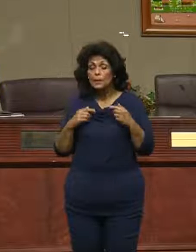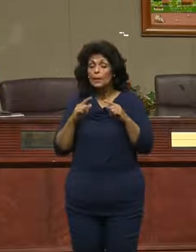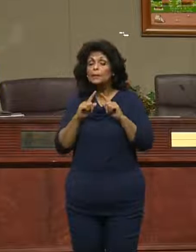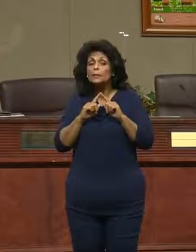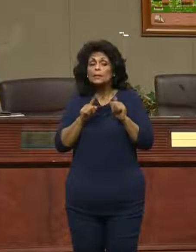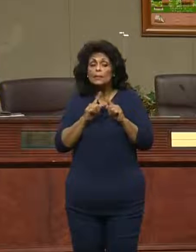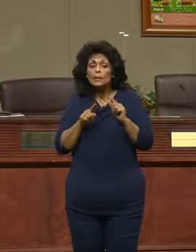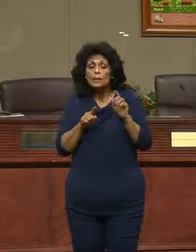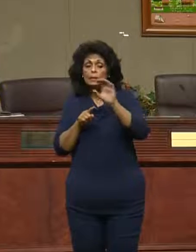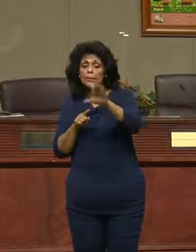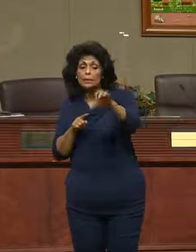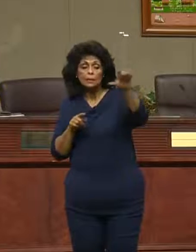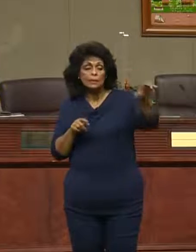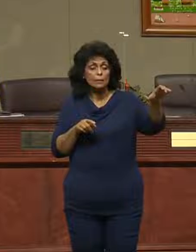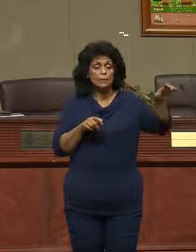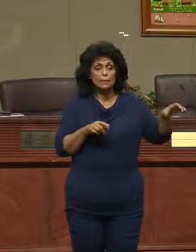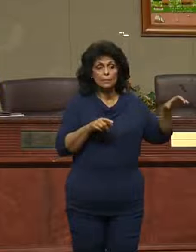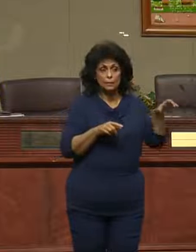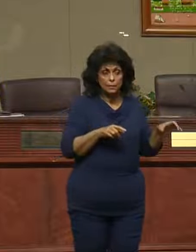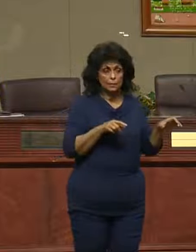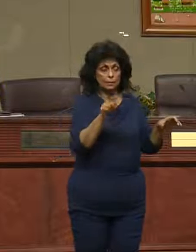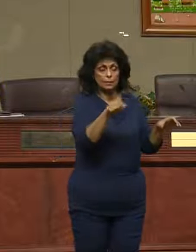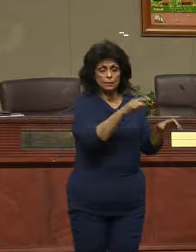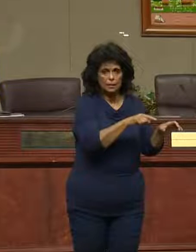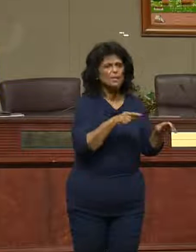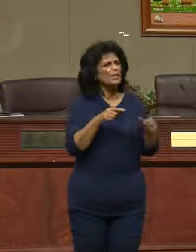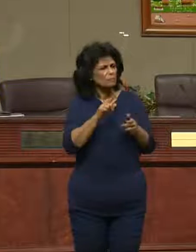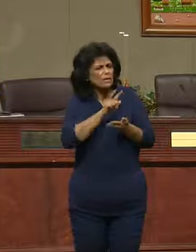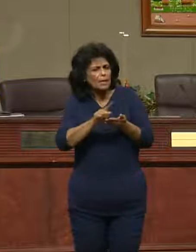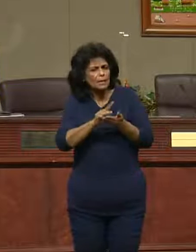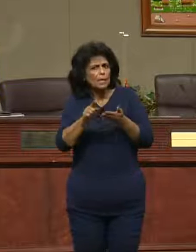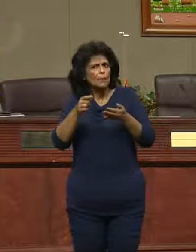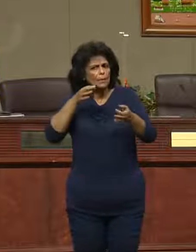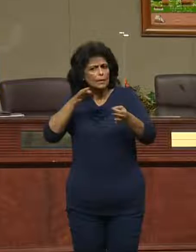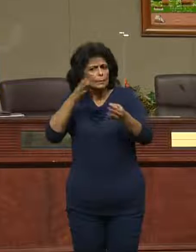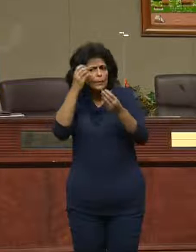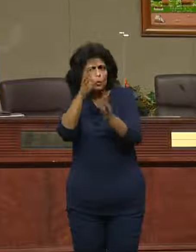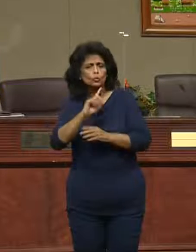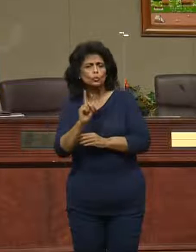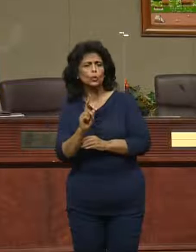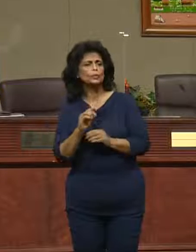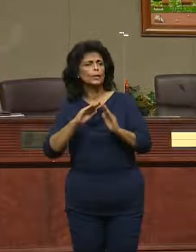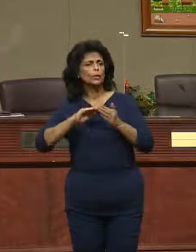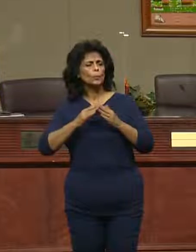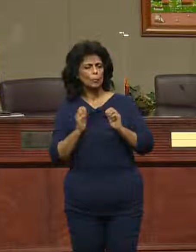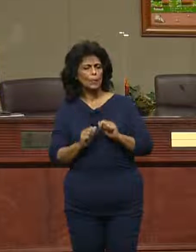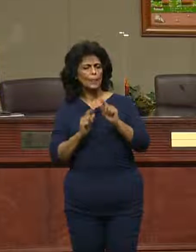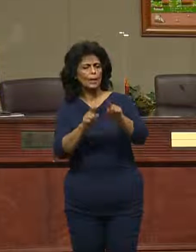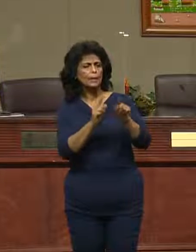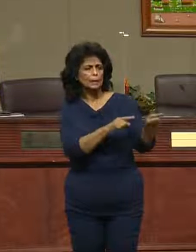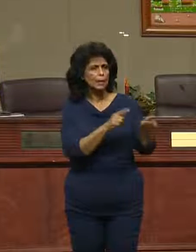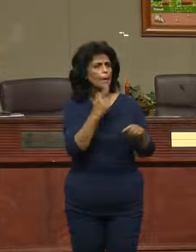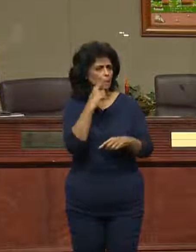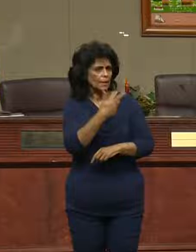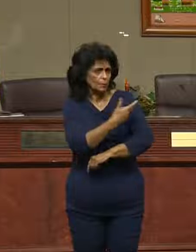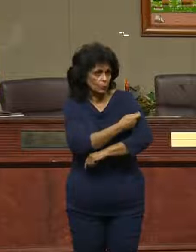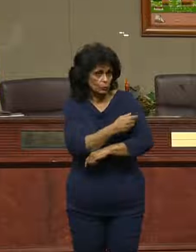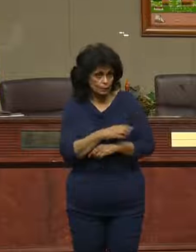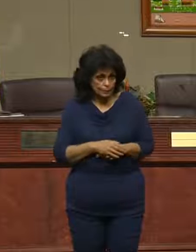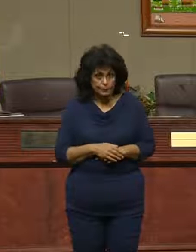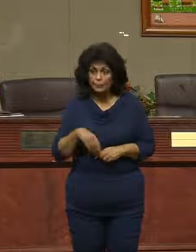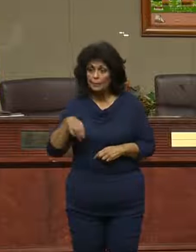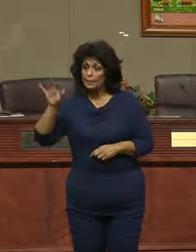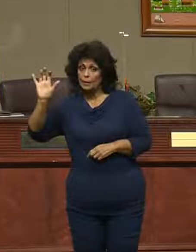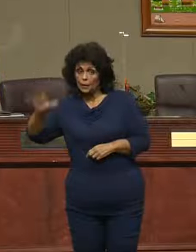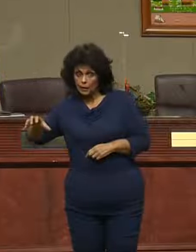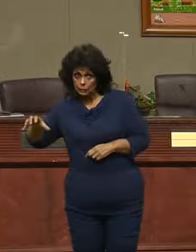que lo vamos a anunciar cada semana, donde la comunidad también puede ir a hacerse la vacuna. Los dos sitios,